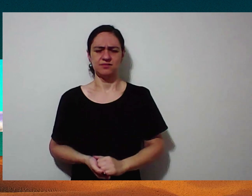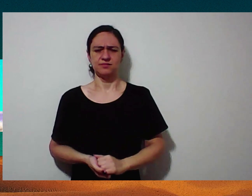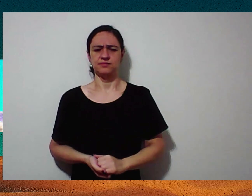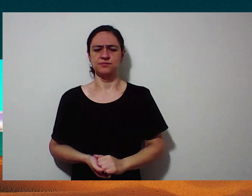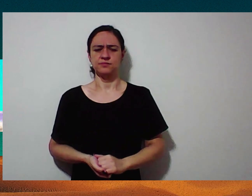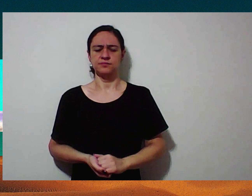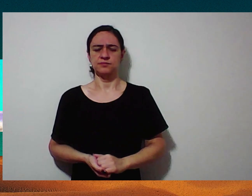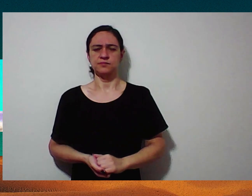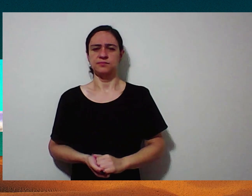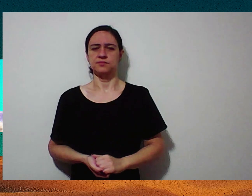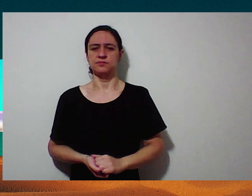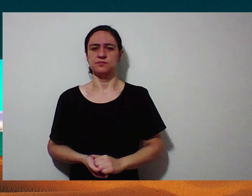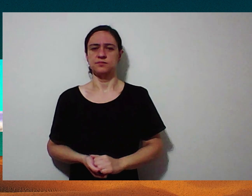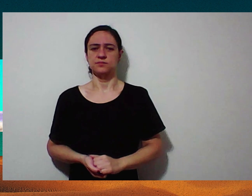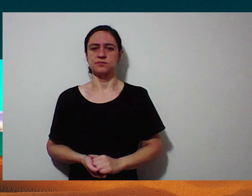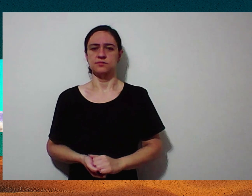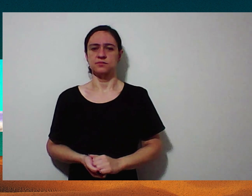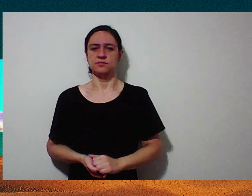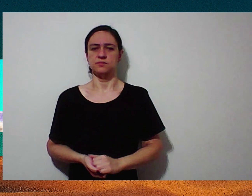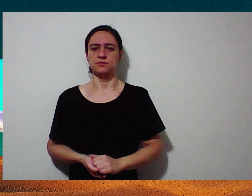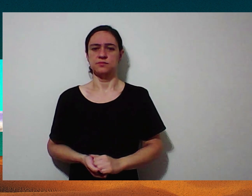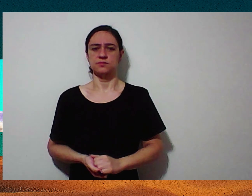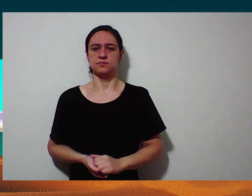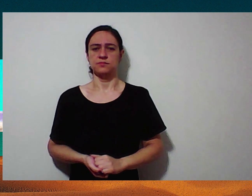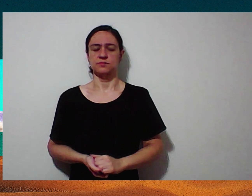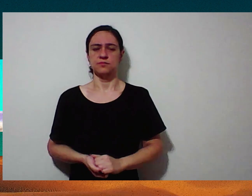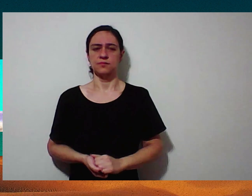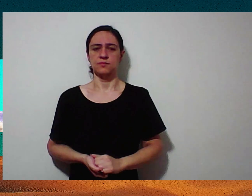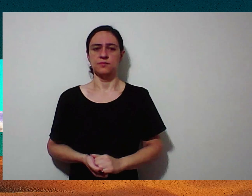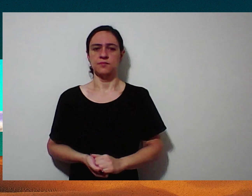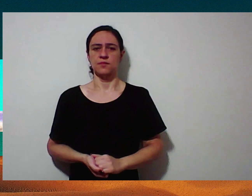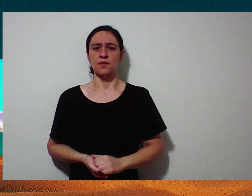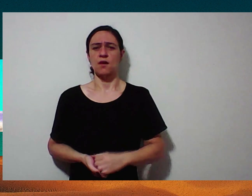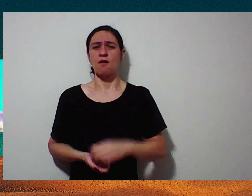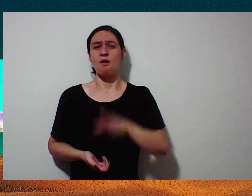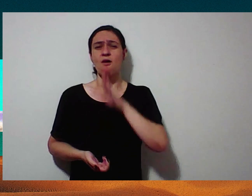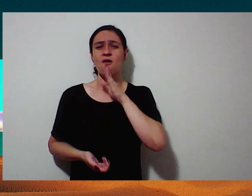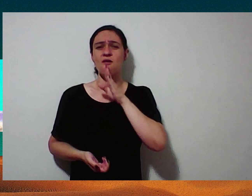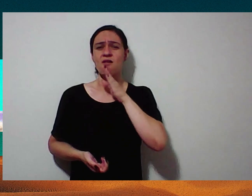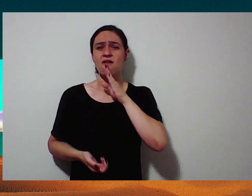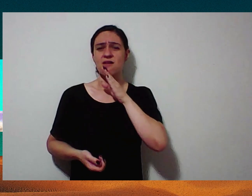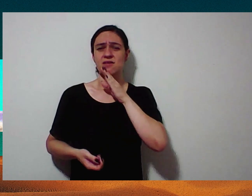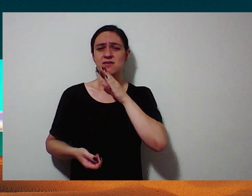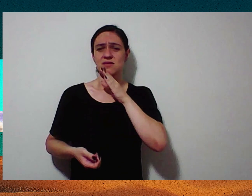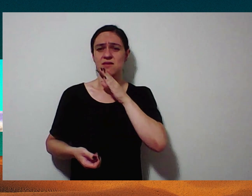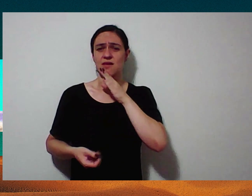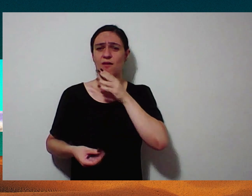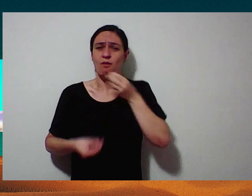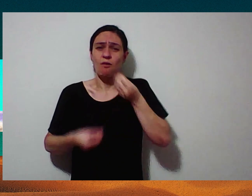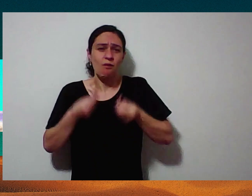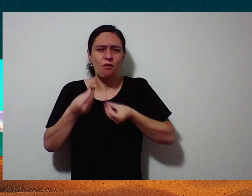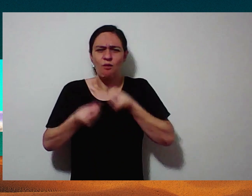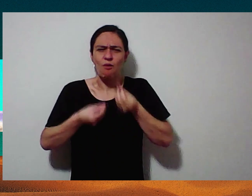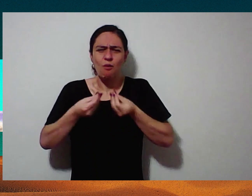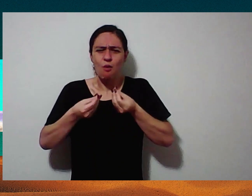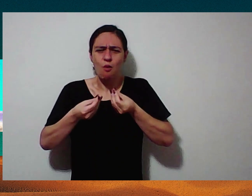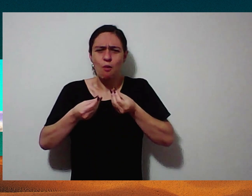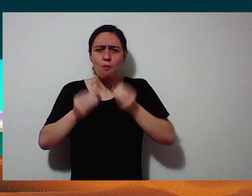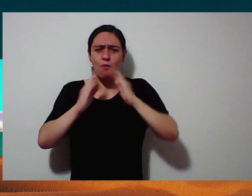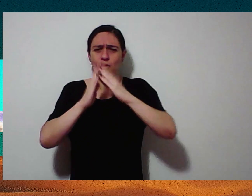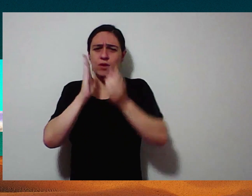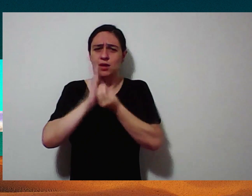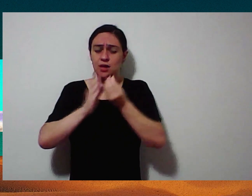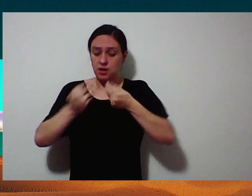very knowledgeable in the Bible. Conhecedores de métodos de como administrar a igreja. They're knowledgeable